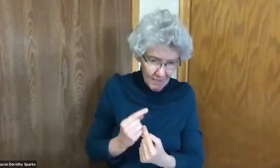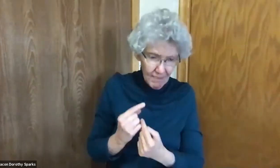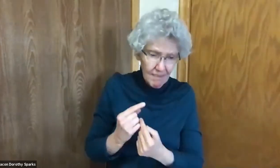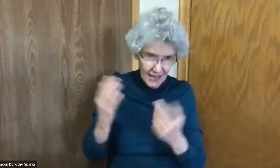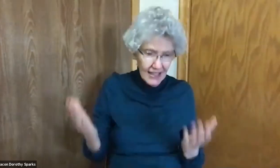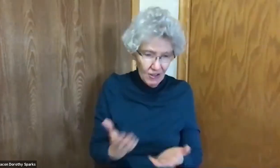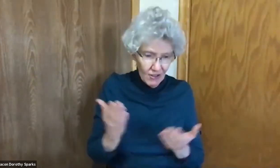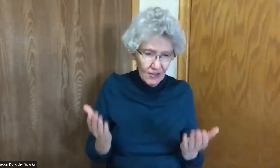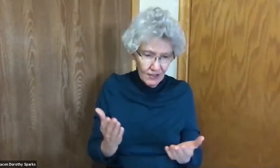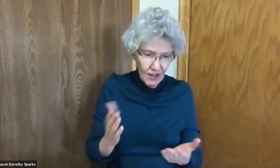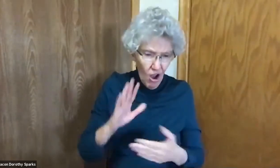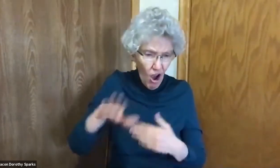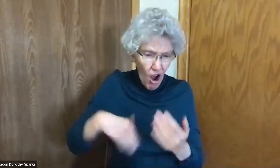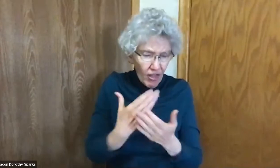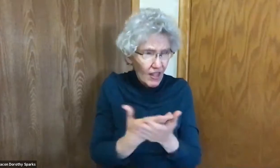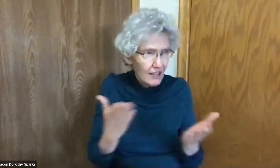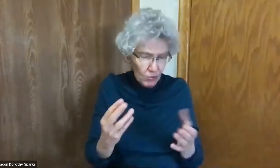That your kingdom has come.